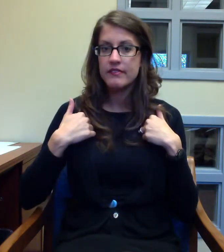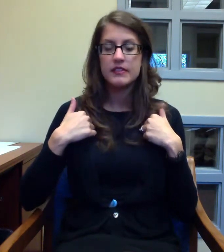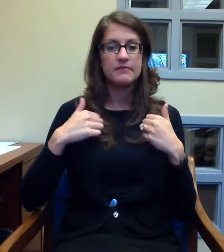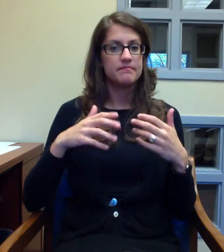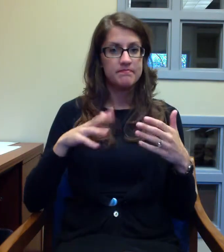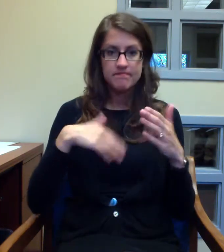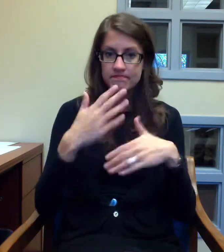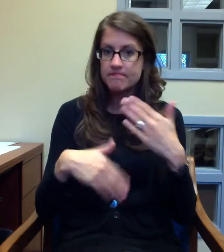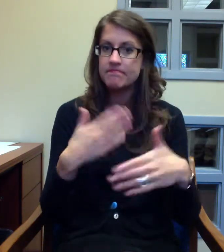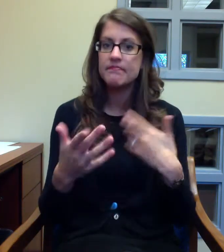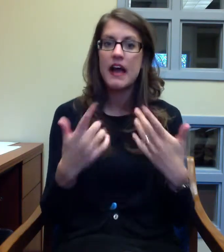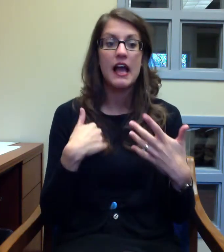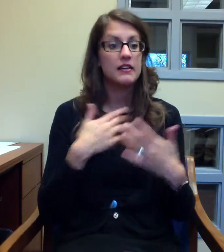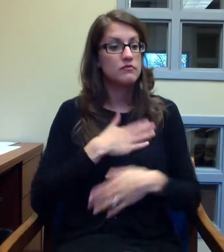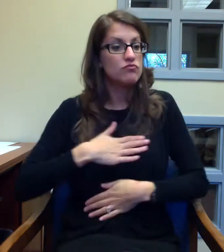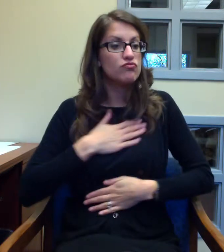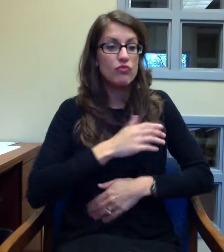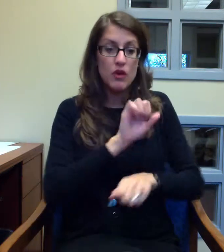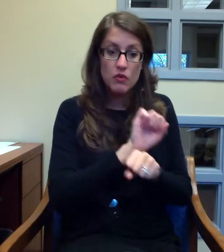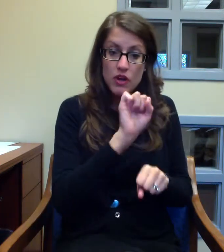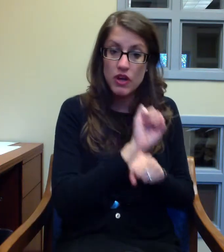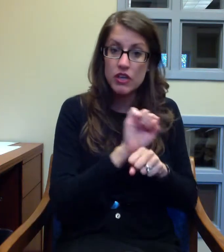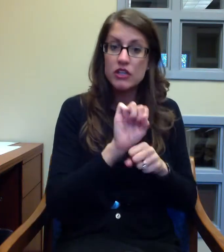my friends, and the love I felt for others.